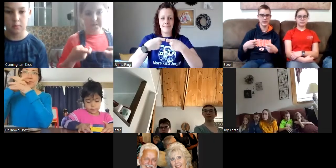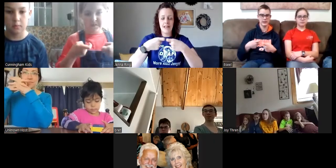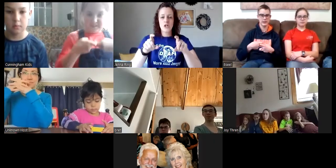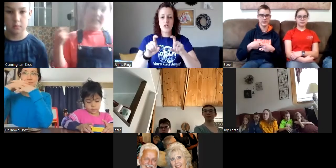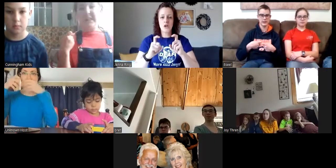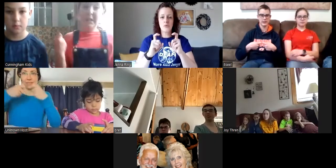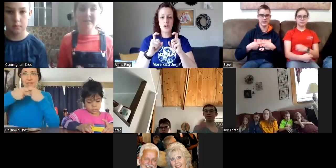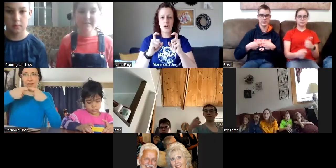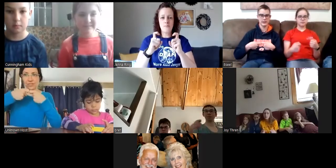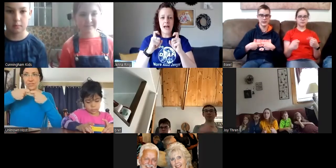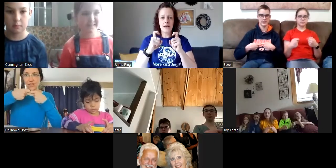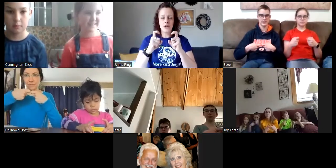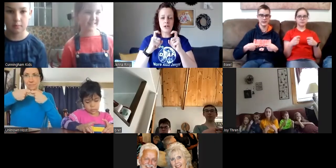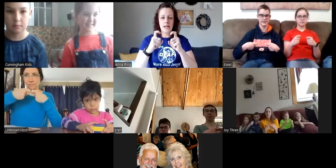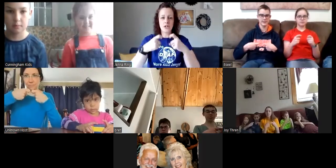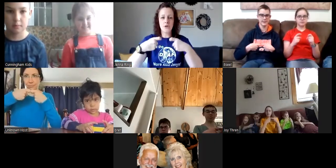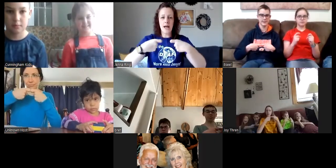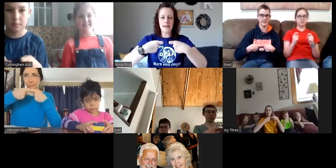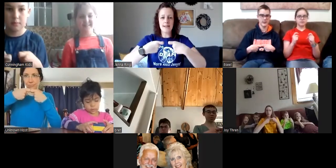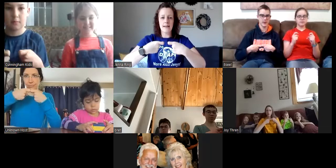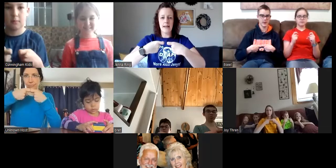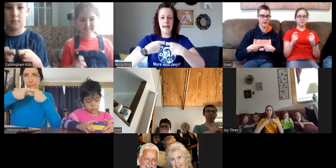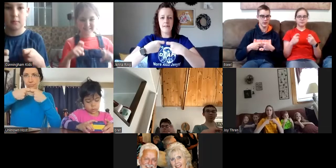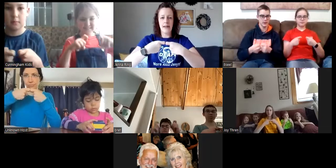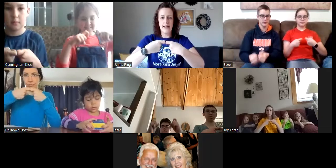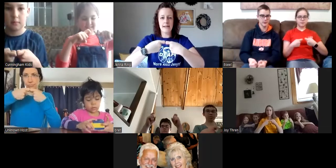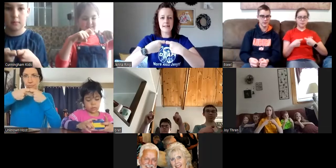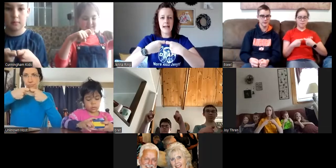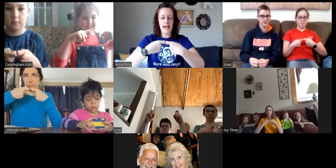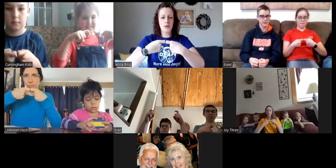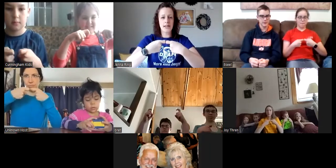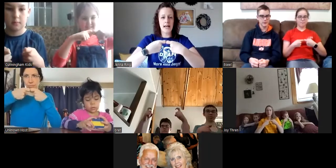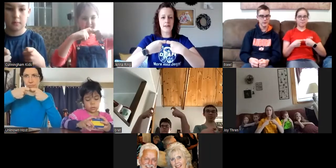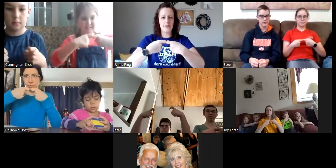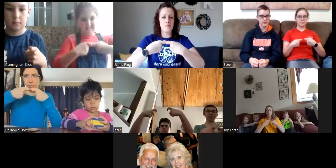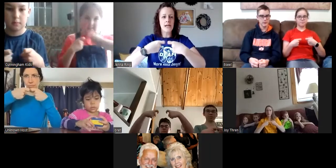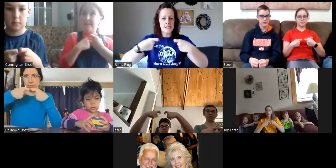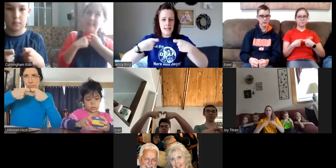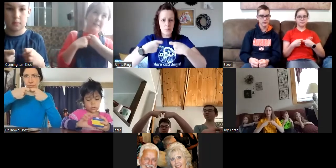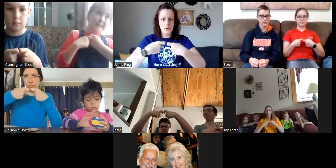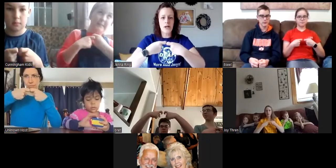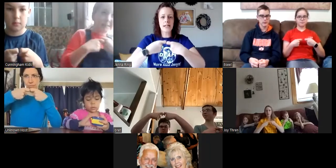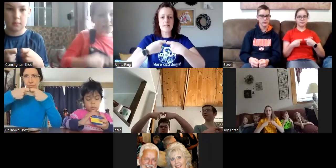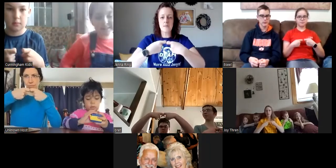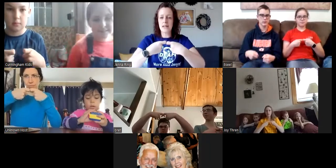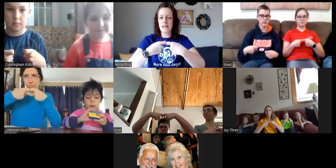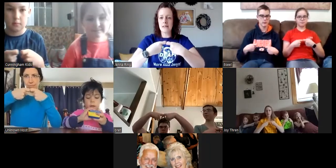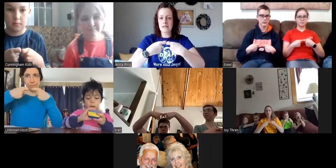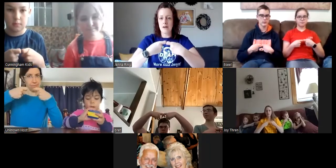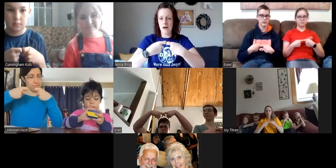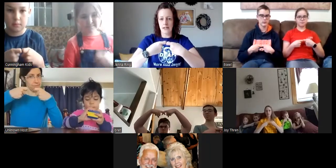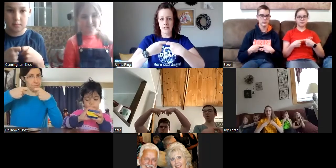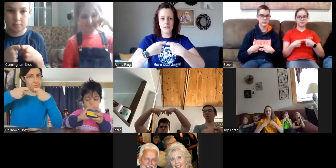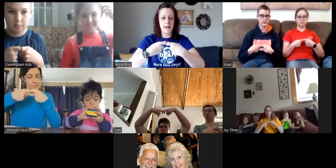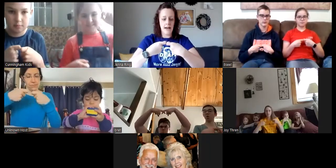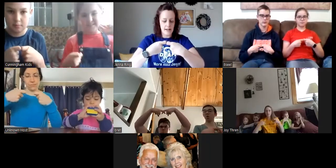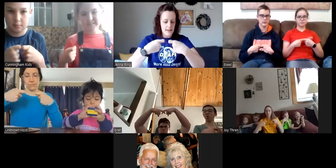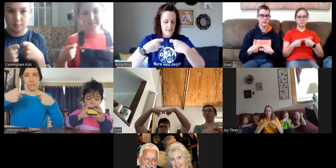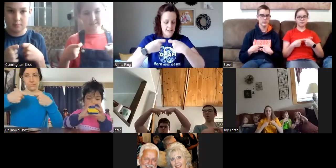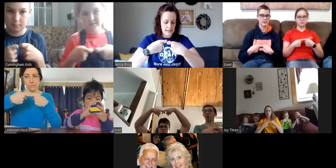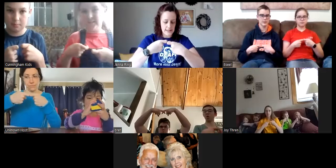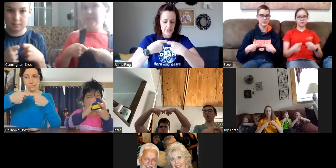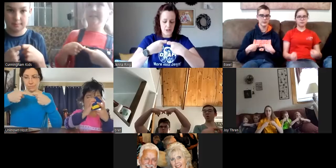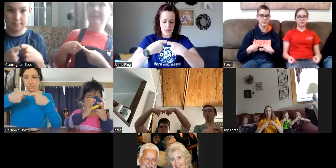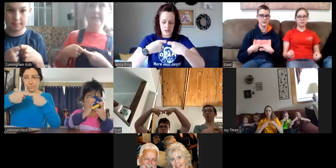so you're going to bend your like 2 X hands and you connect them. It's like plugging something into the socket,